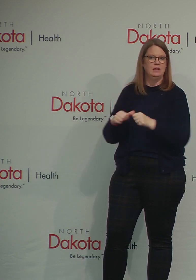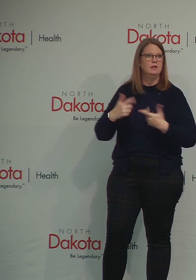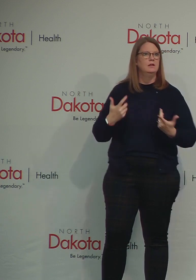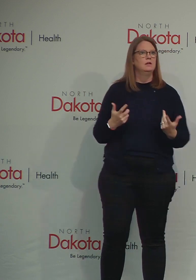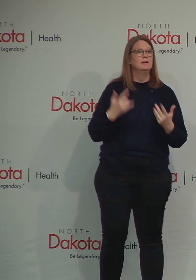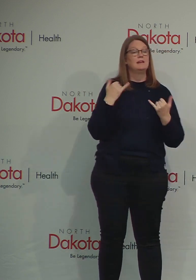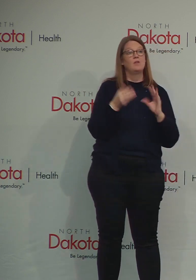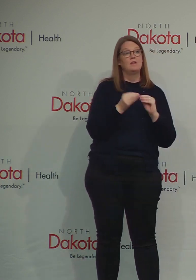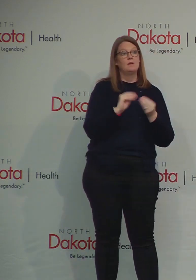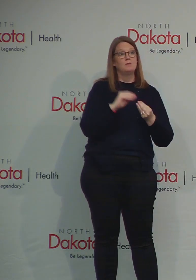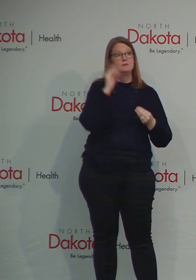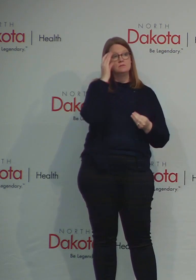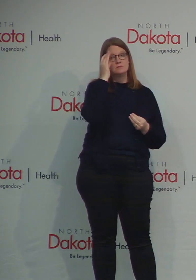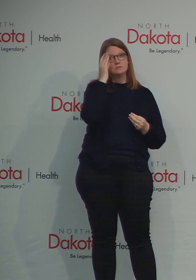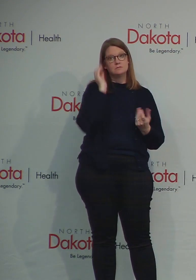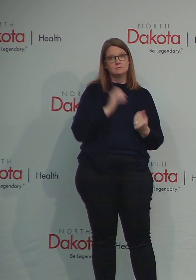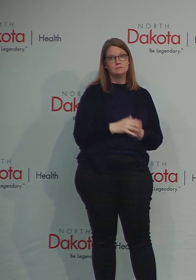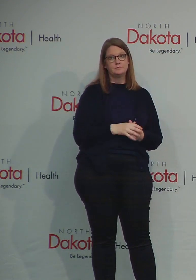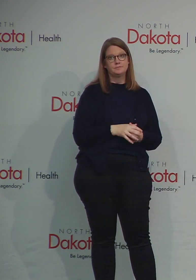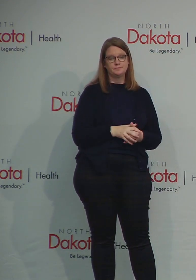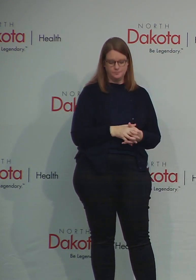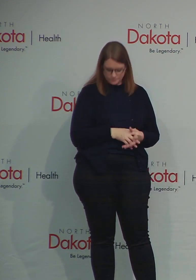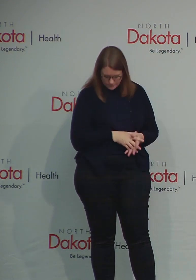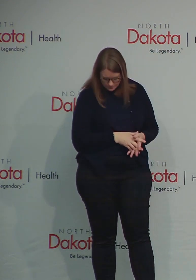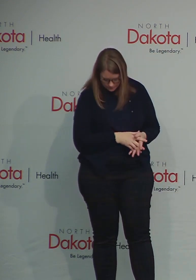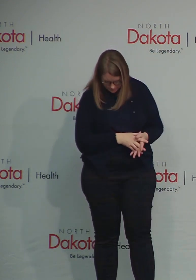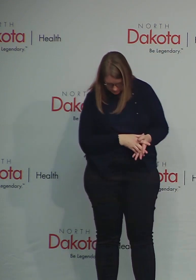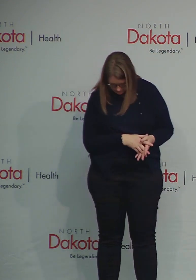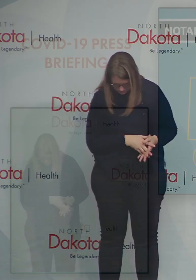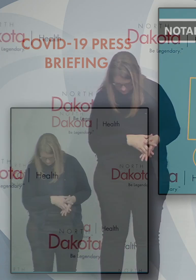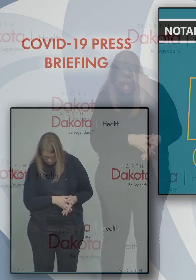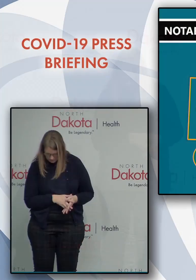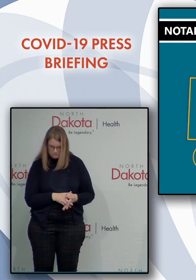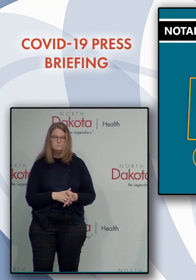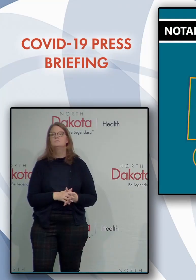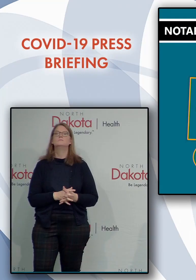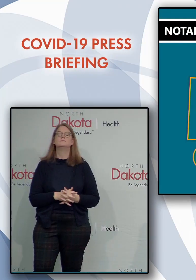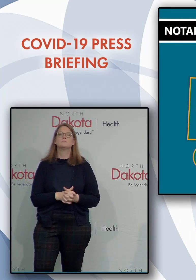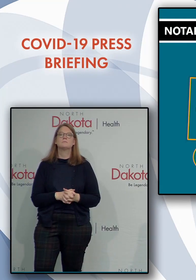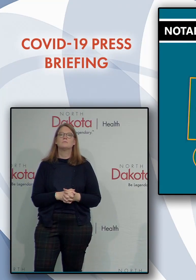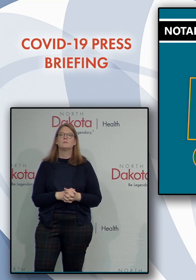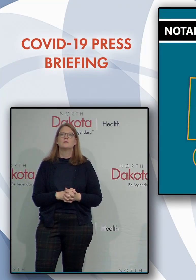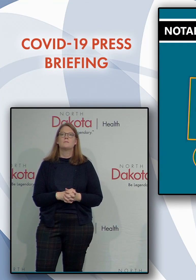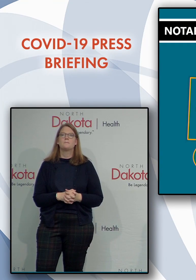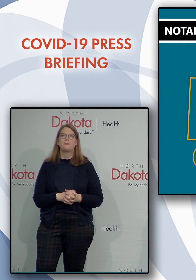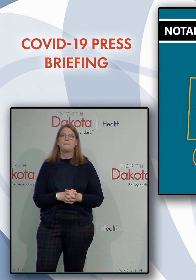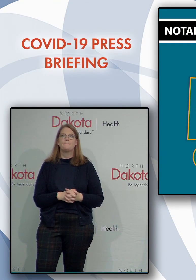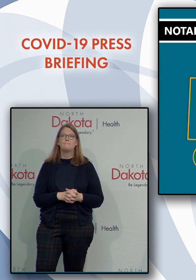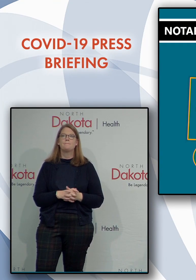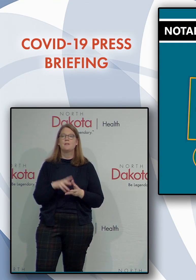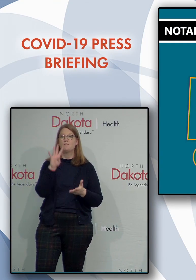the numbers. And with